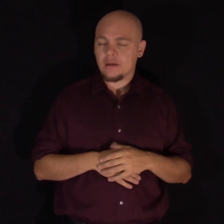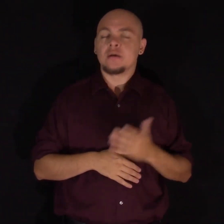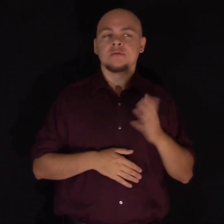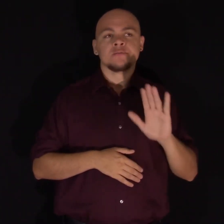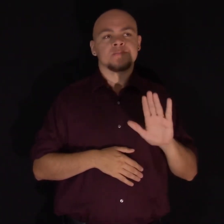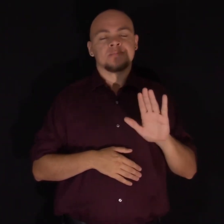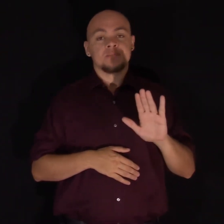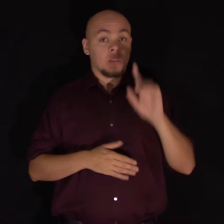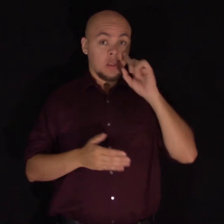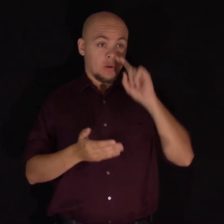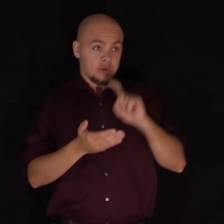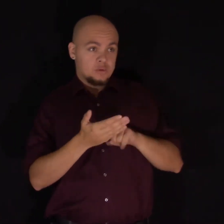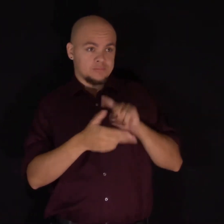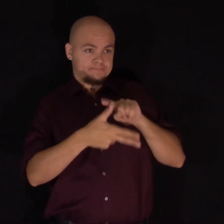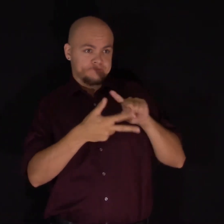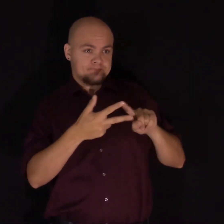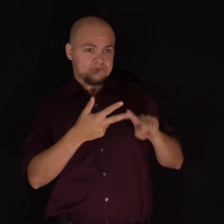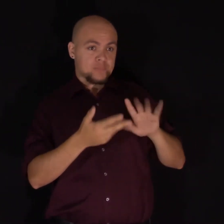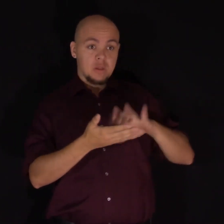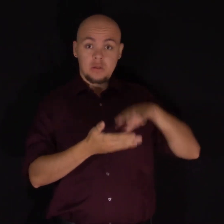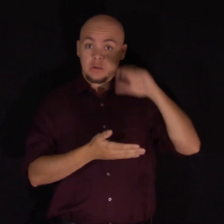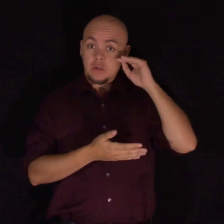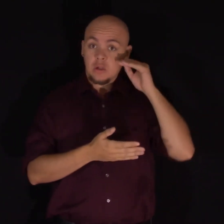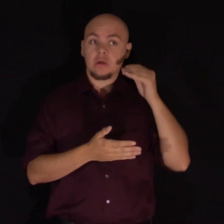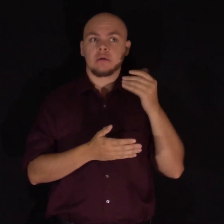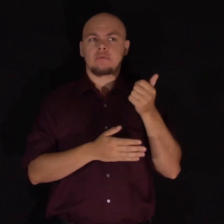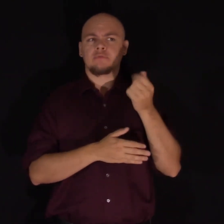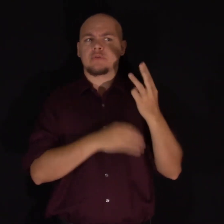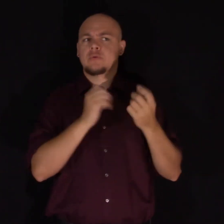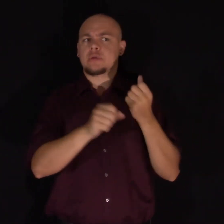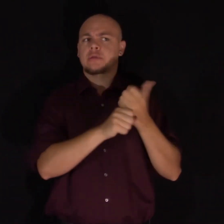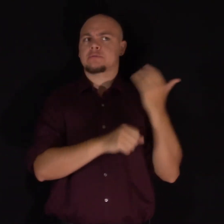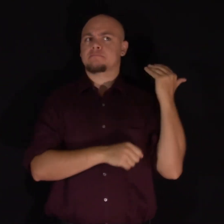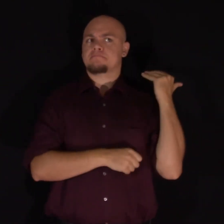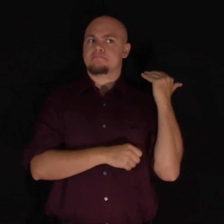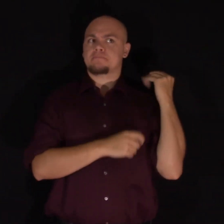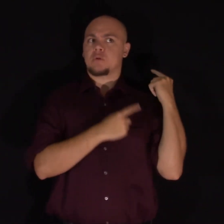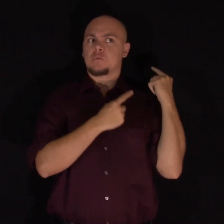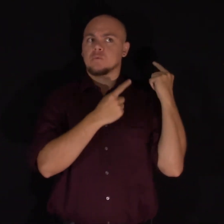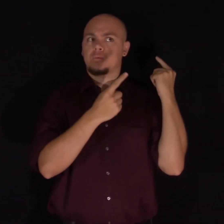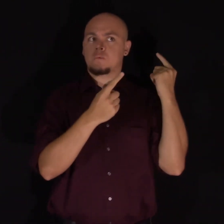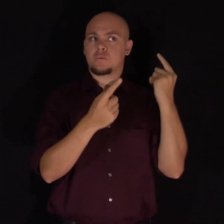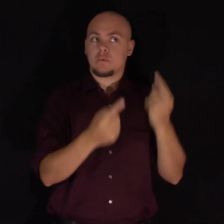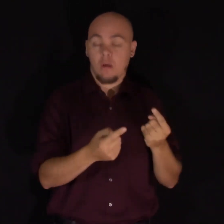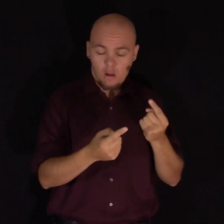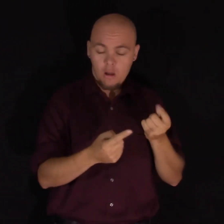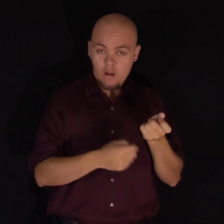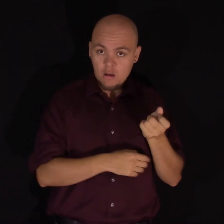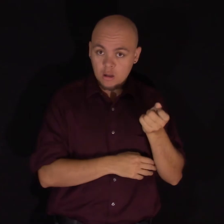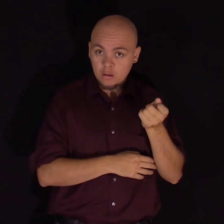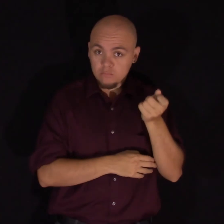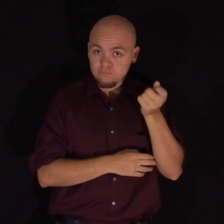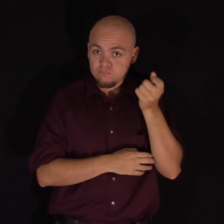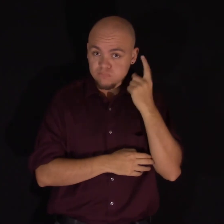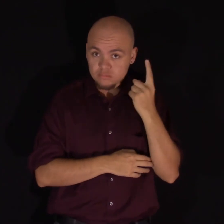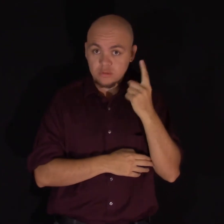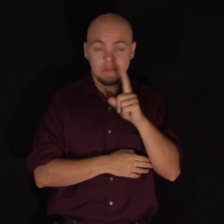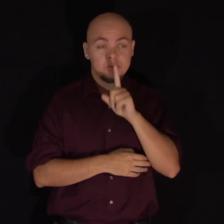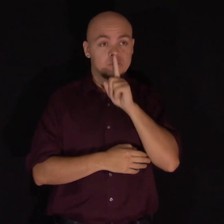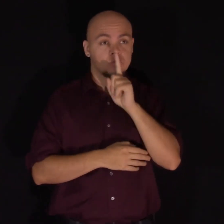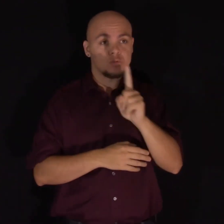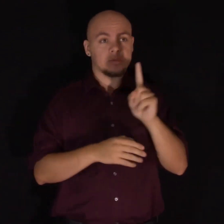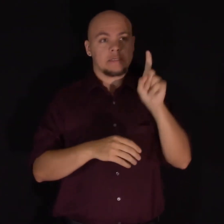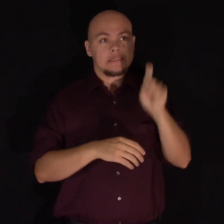Noticing this a few years back led me on this long journey to get to the bottom of what it takes to